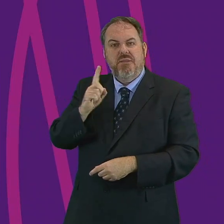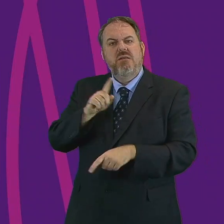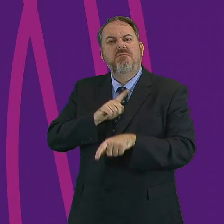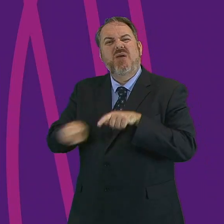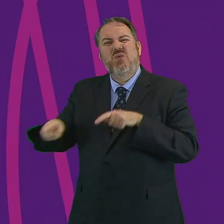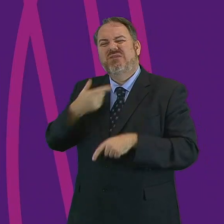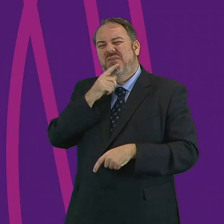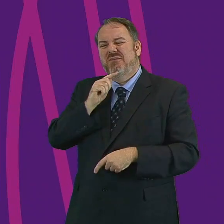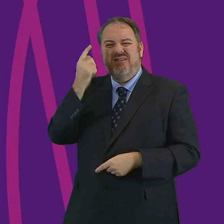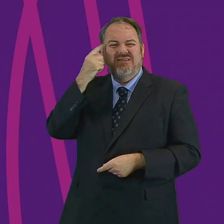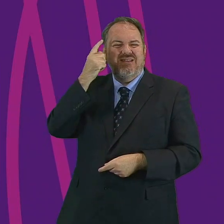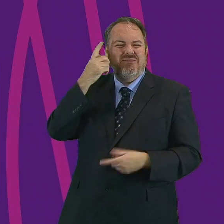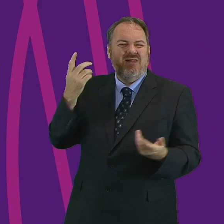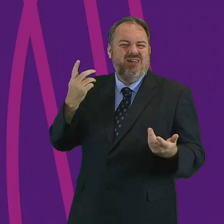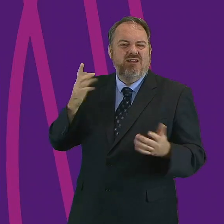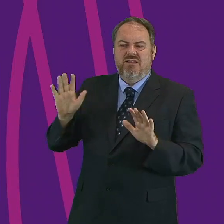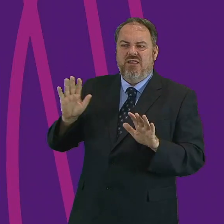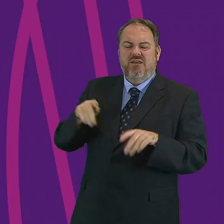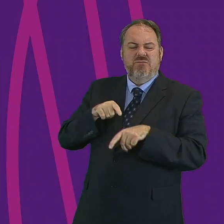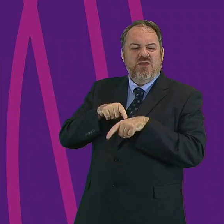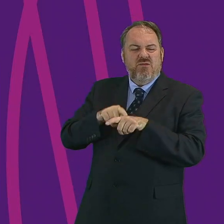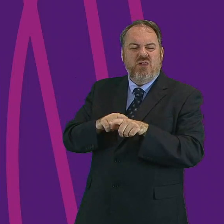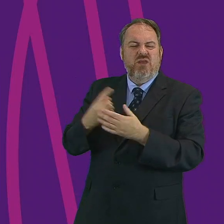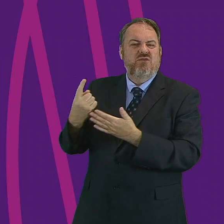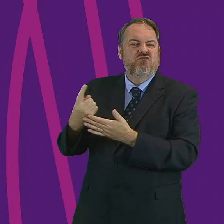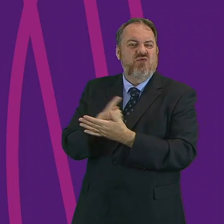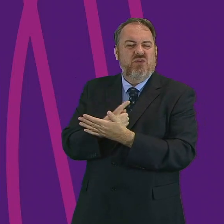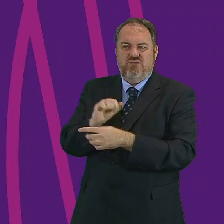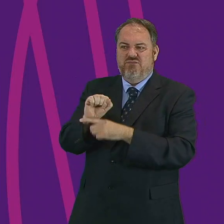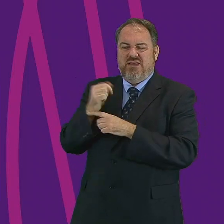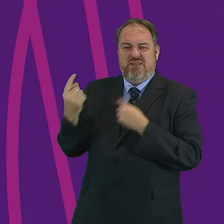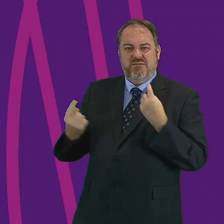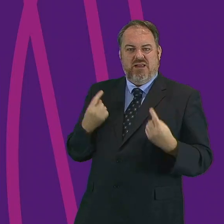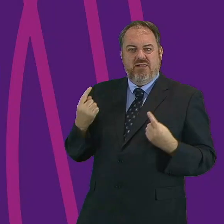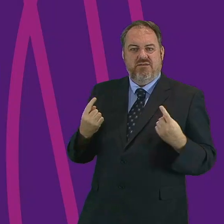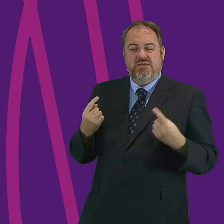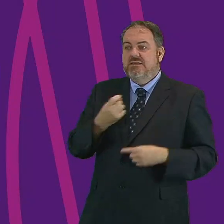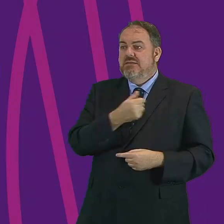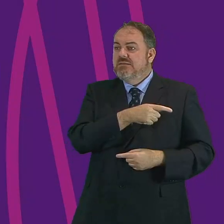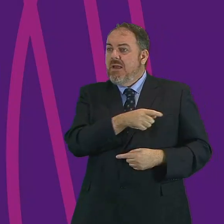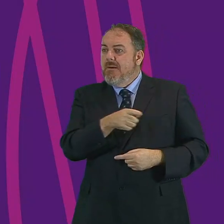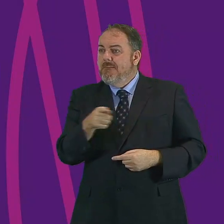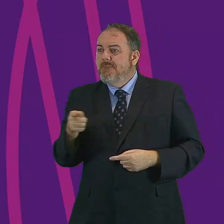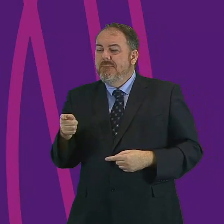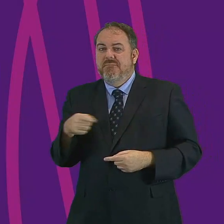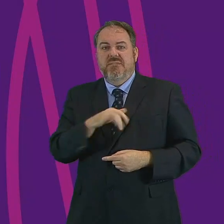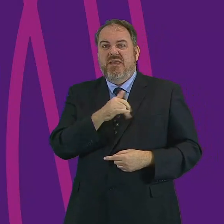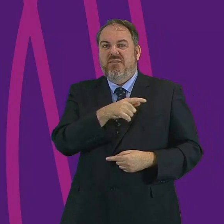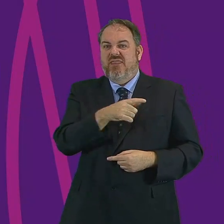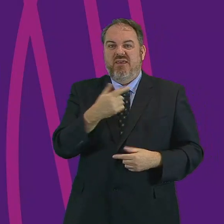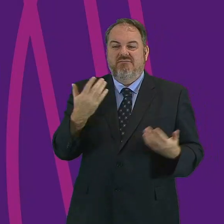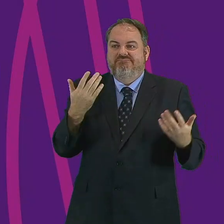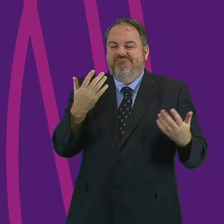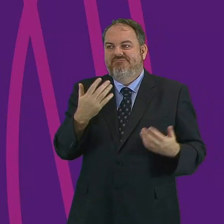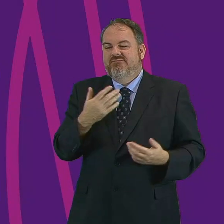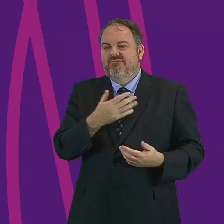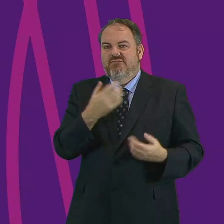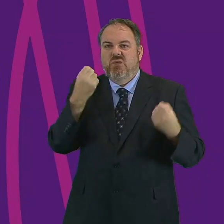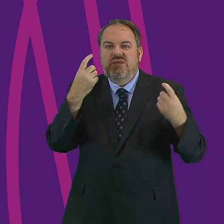an excessive and heavy-handed approach during this challenging time. However, with the greater numbers of local authorities under stricter lockdown